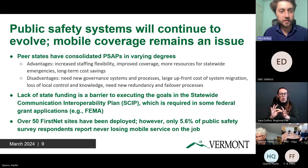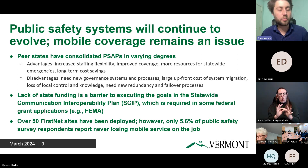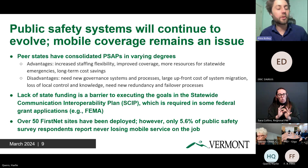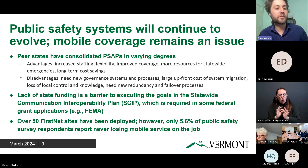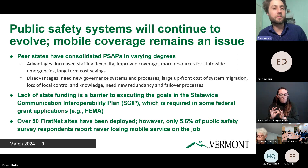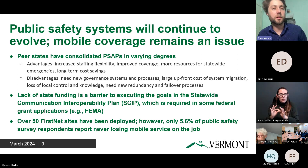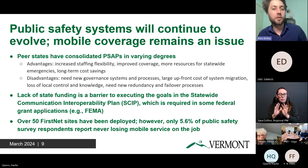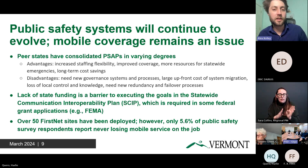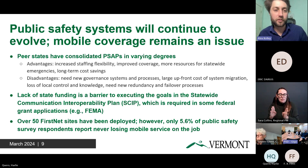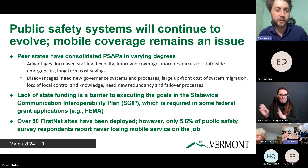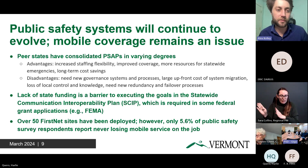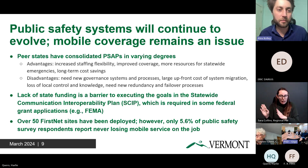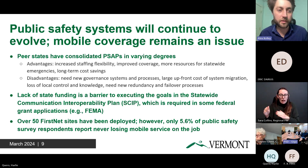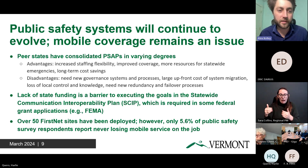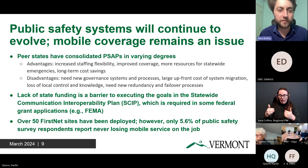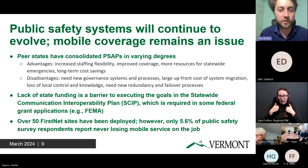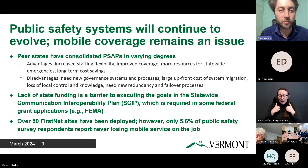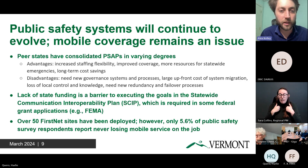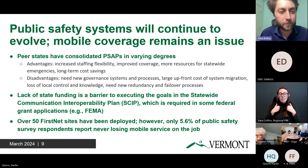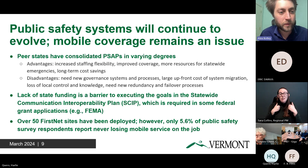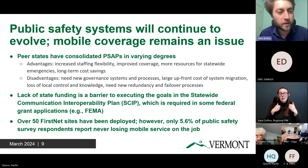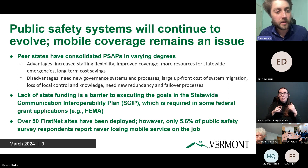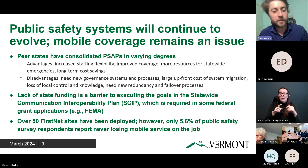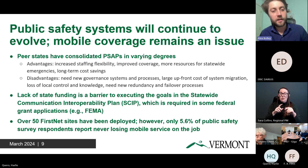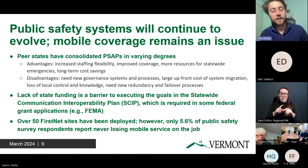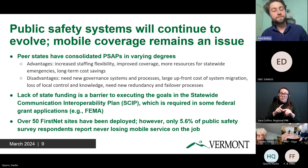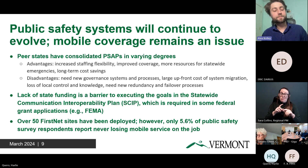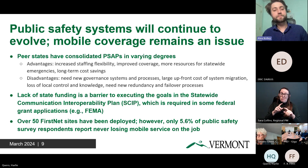also just the importance of mobile coverage for public safety as well.